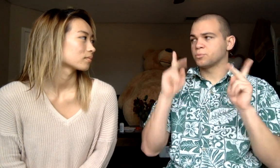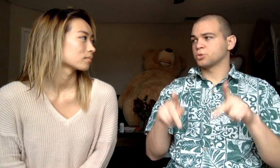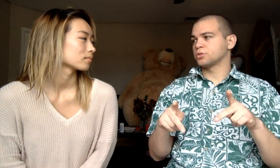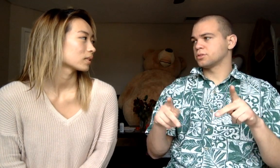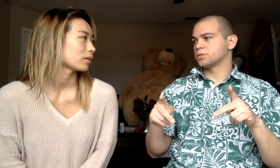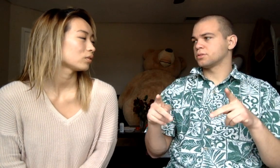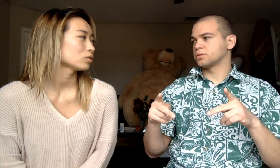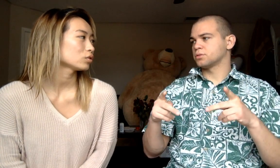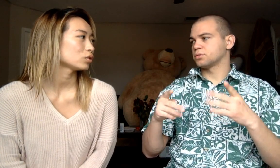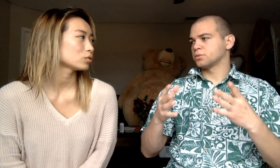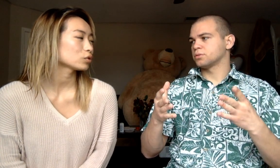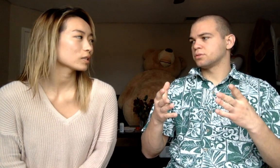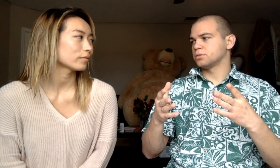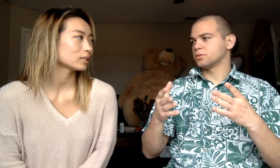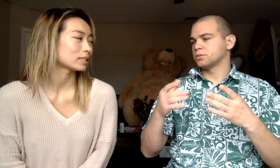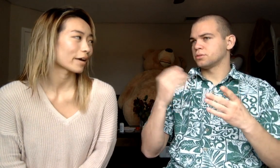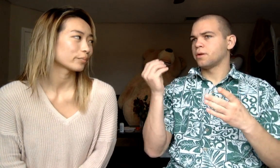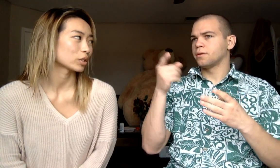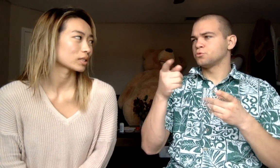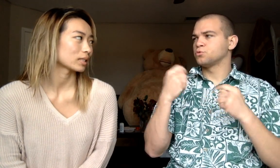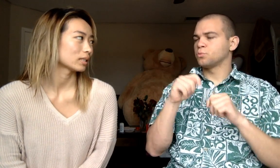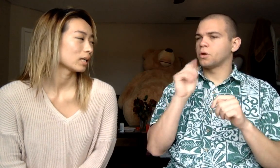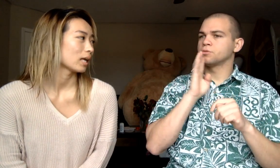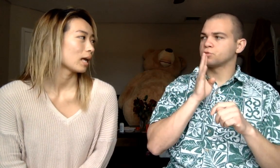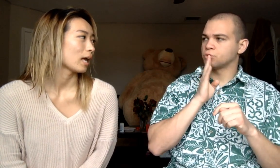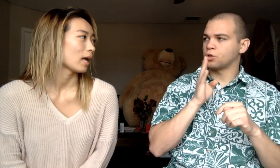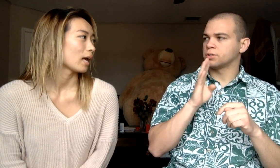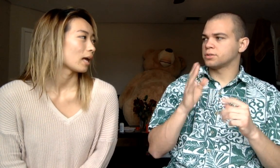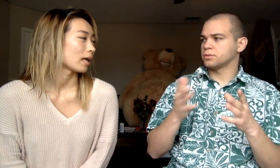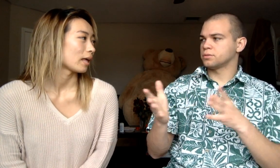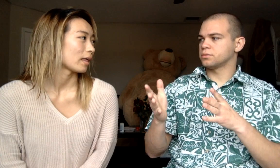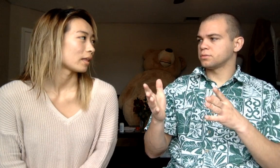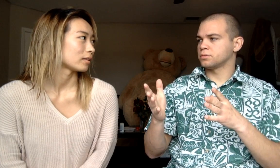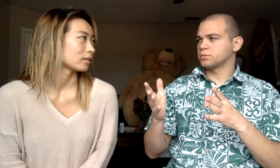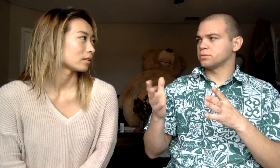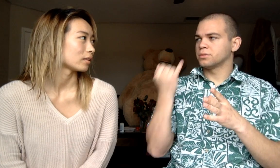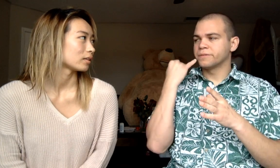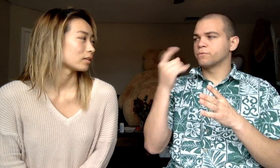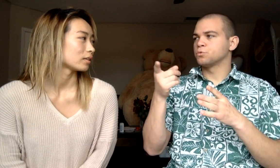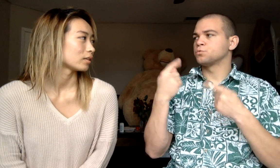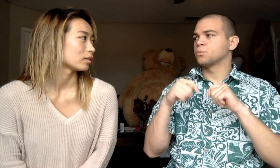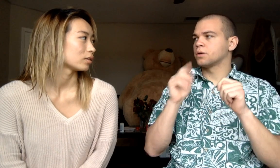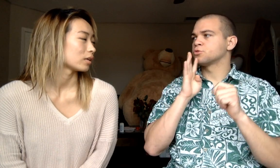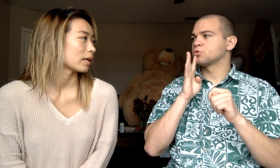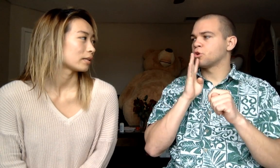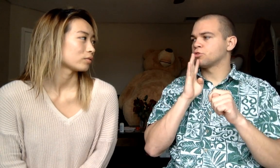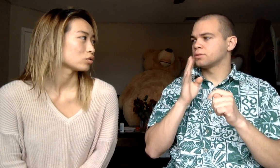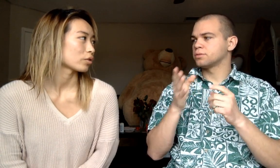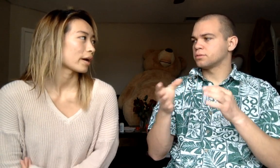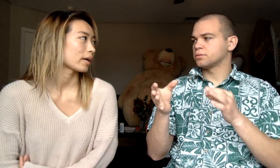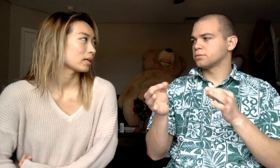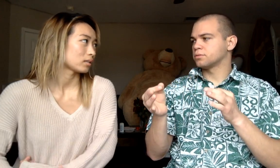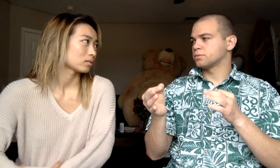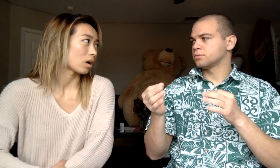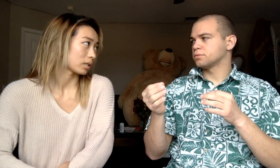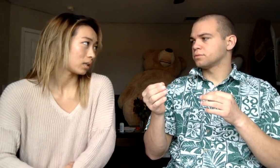If you introduce yourself to a deaf person and if you try talking,